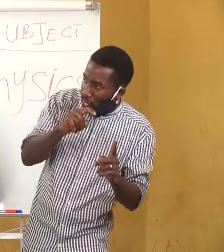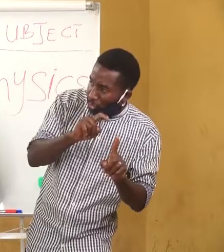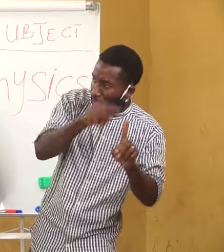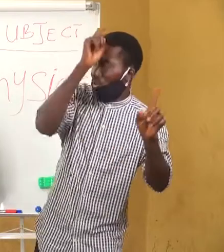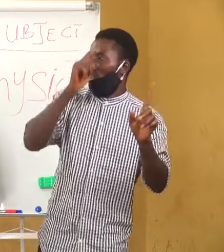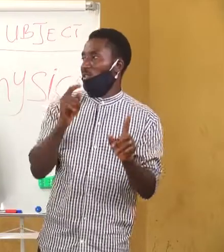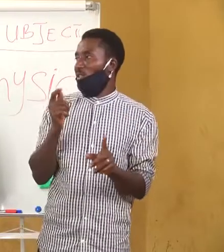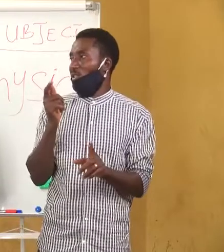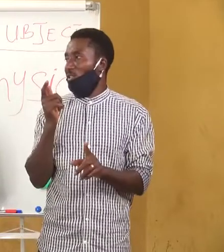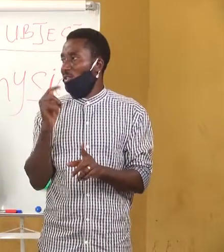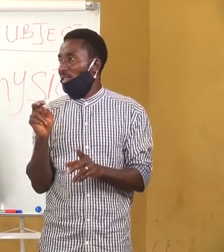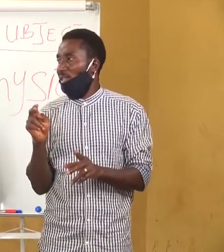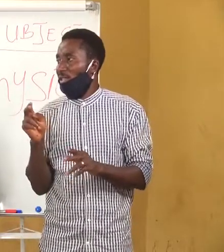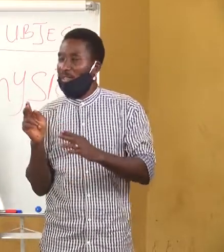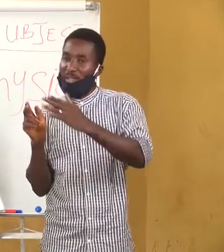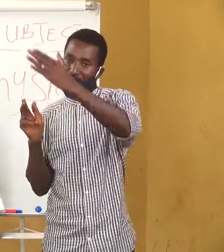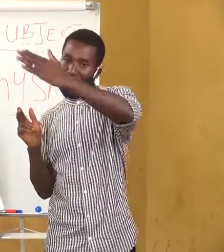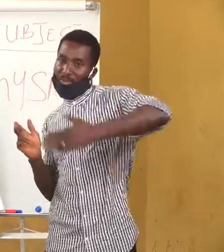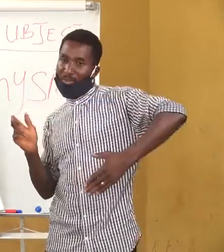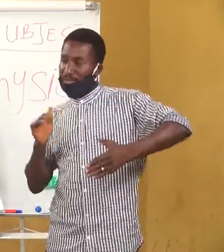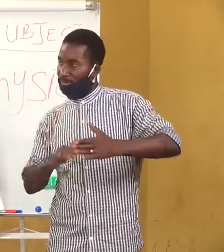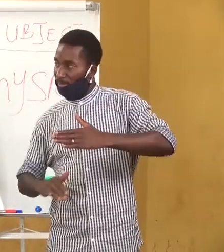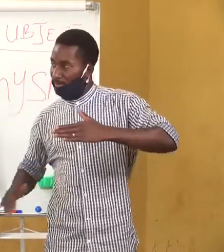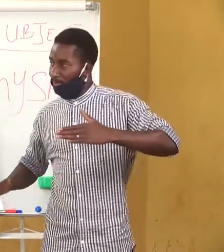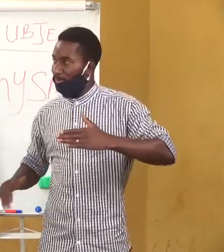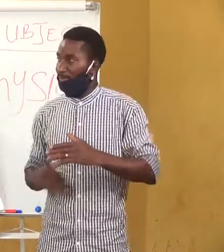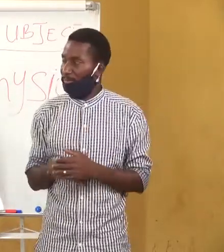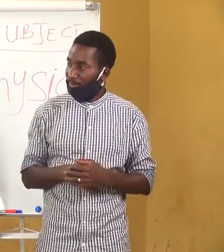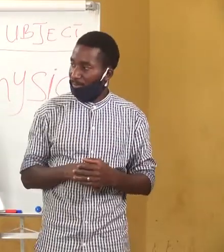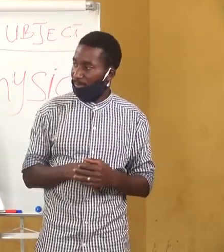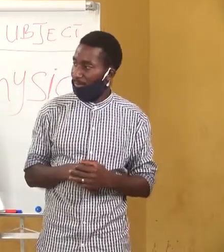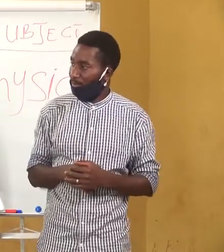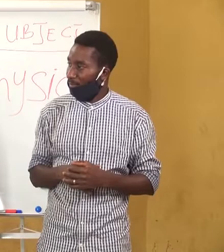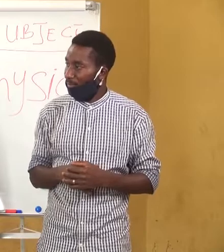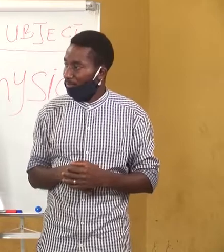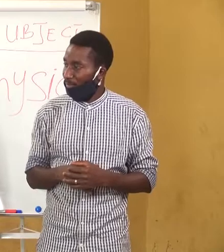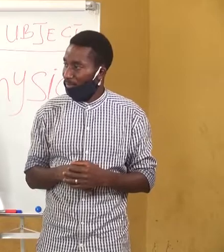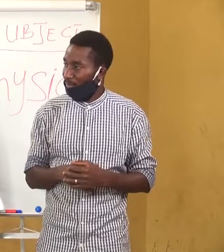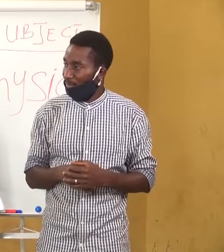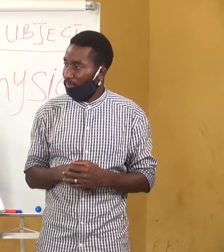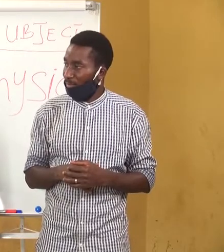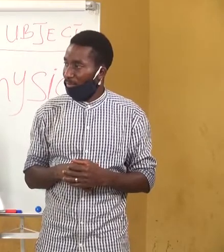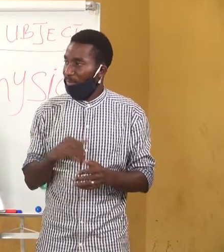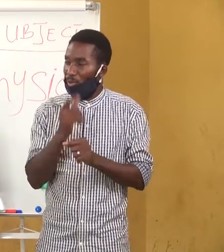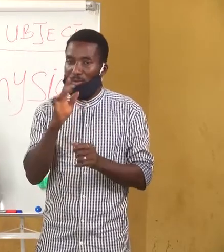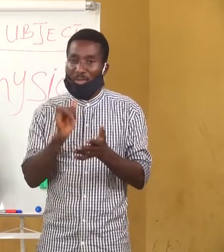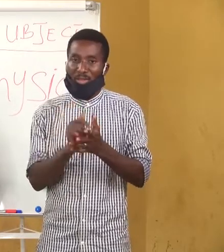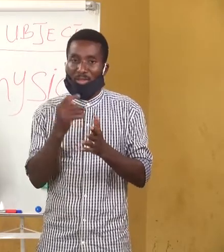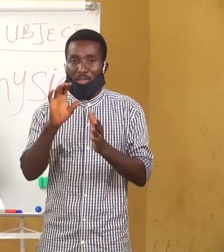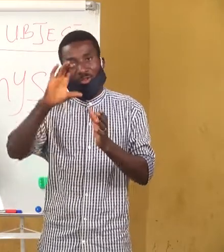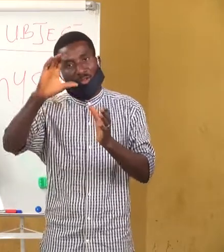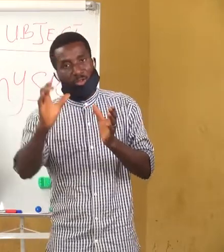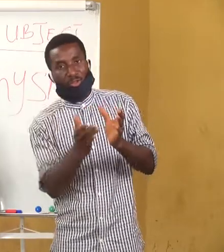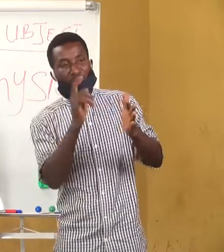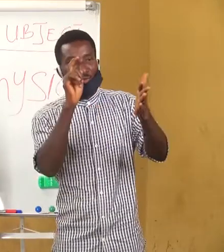this curve, you are expected to make sure that the curve touches the vertical axis. Otherwise, it does not. That is to tell you that it is from